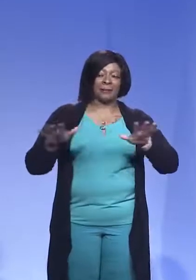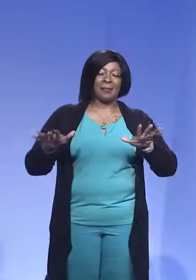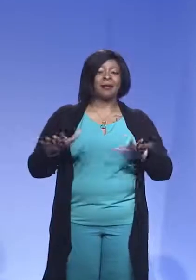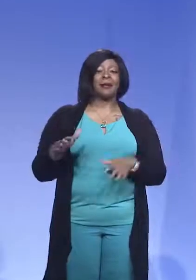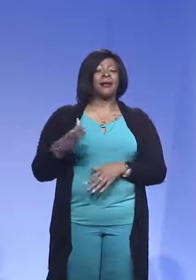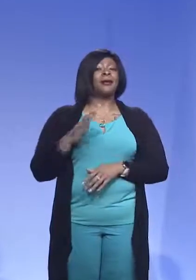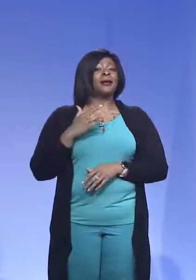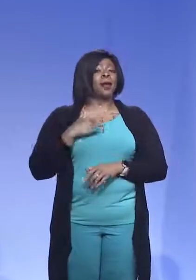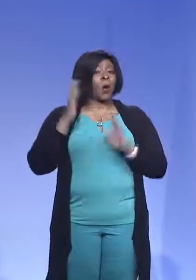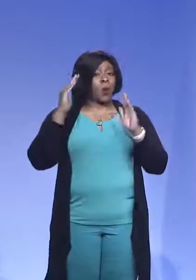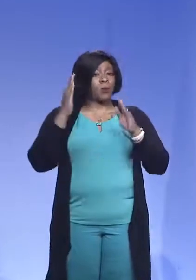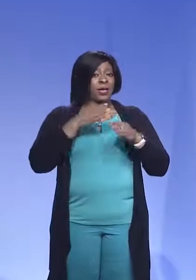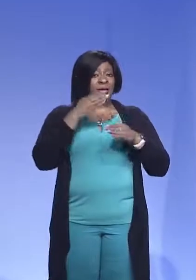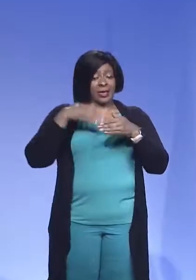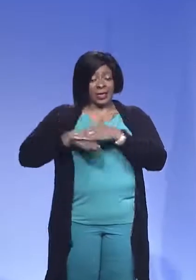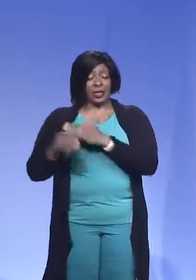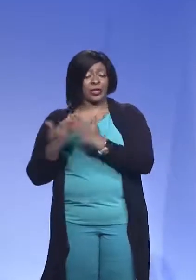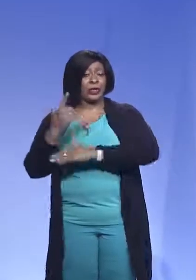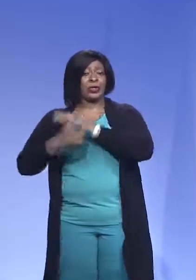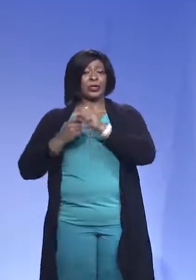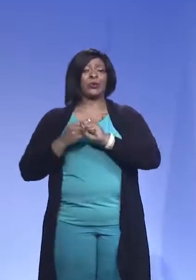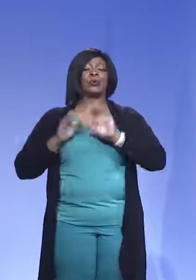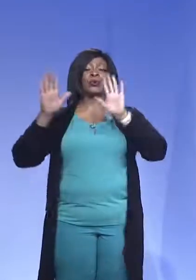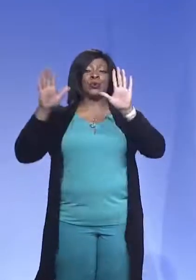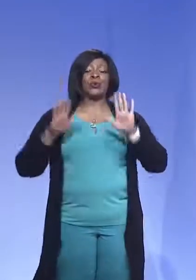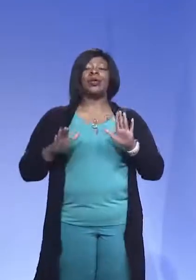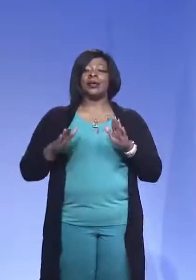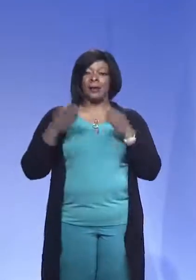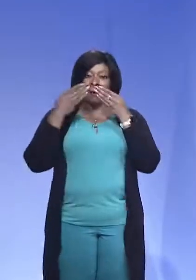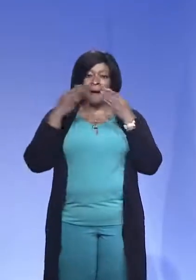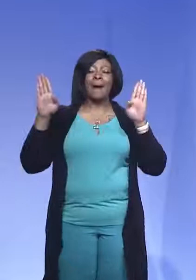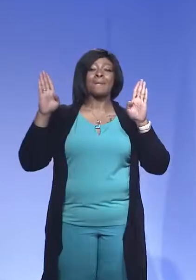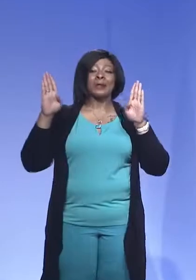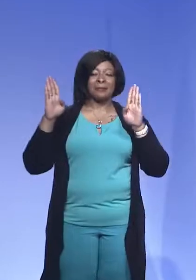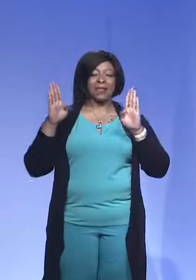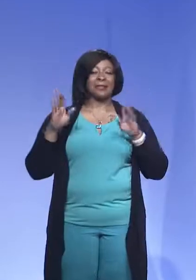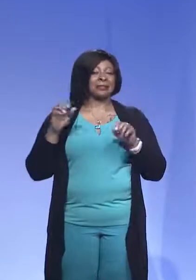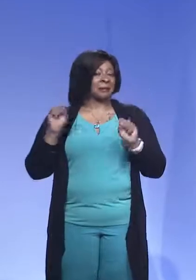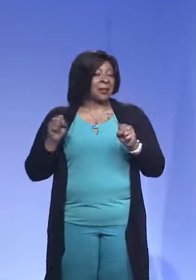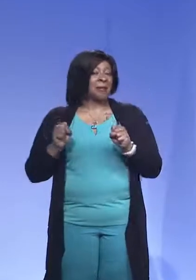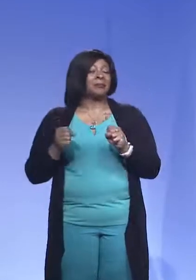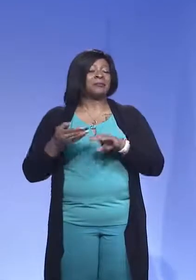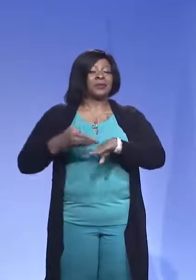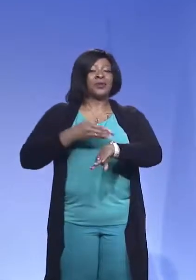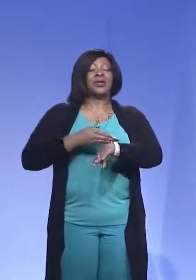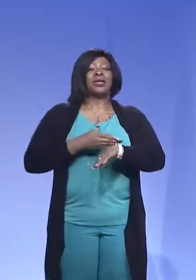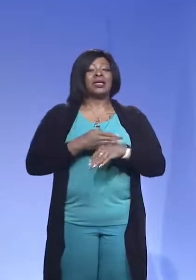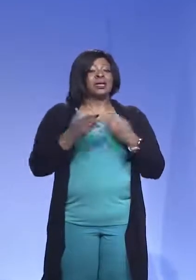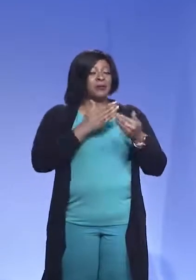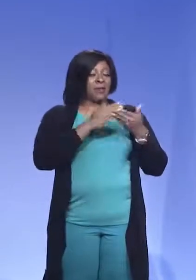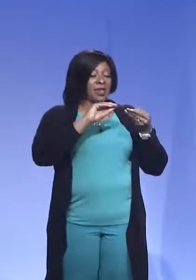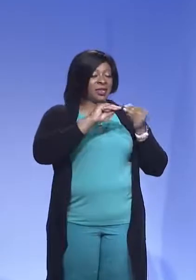hope that we're going to enter the new year with a great sense of optimism in the face of some of the daunting numbers that you have heard and you will